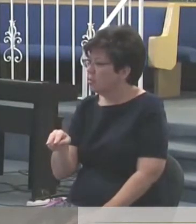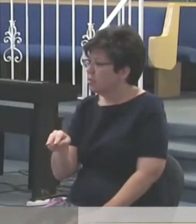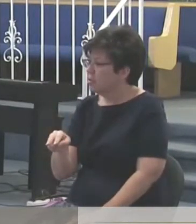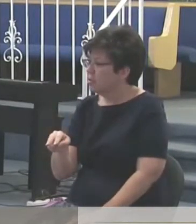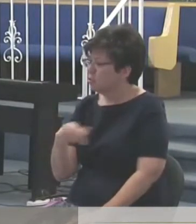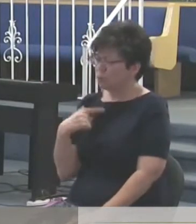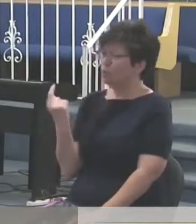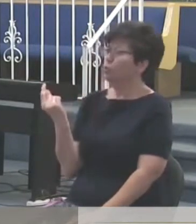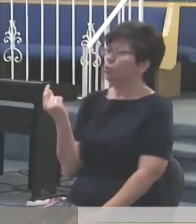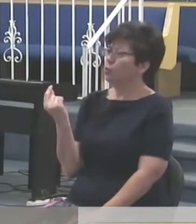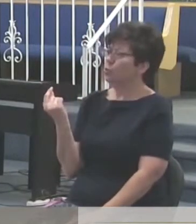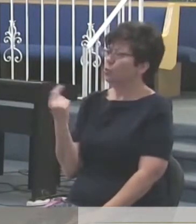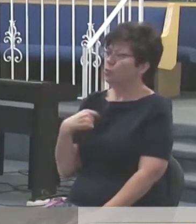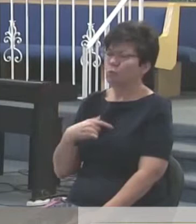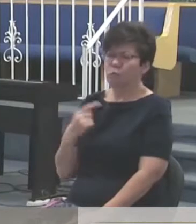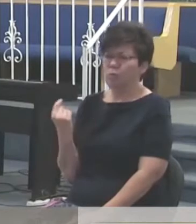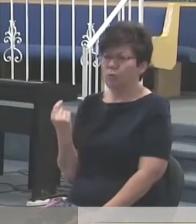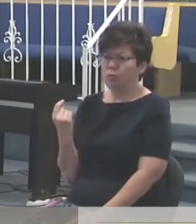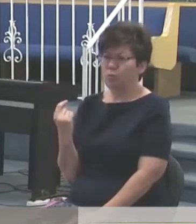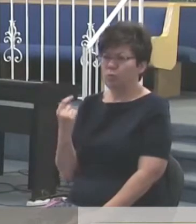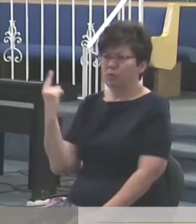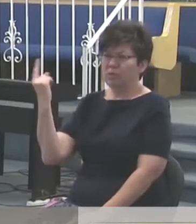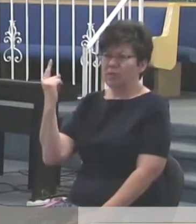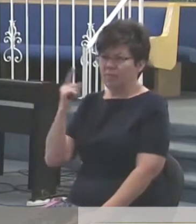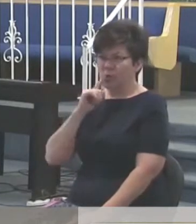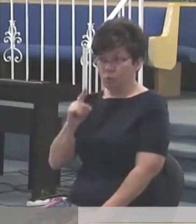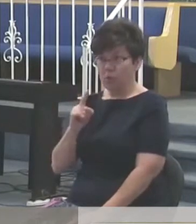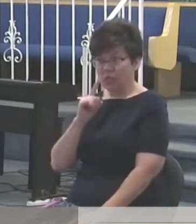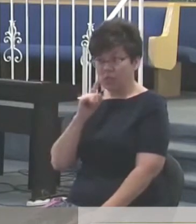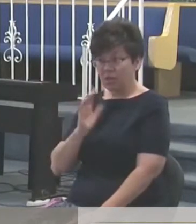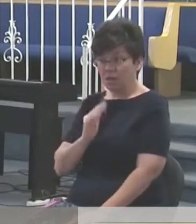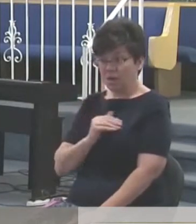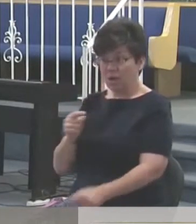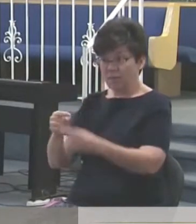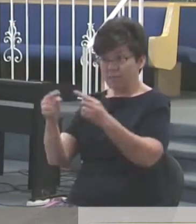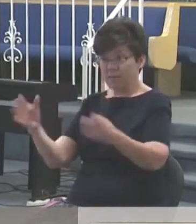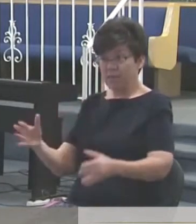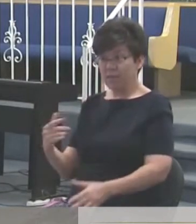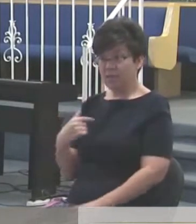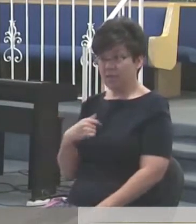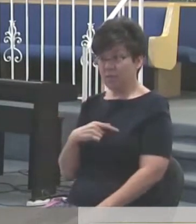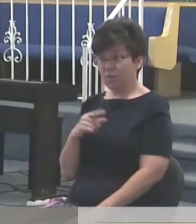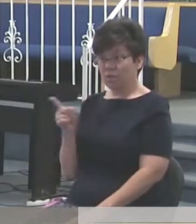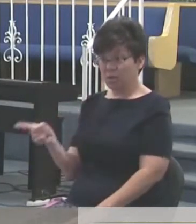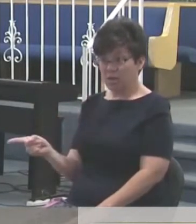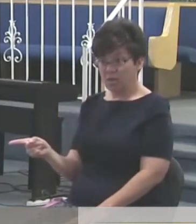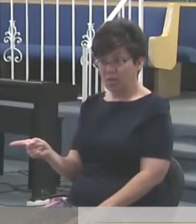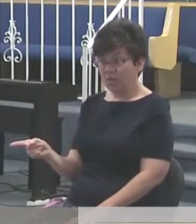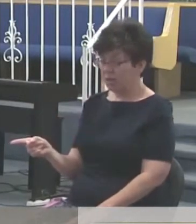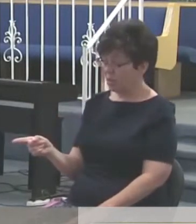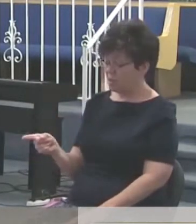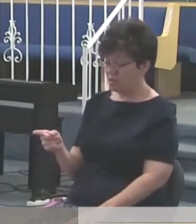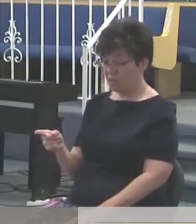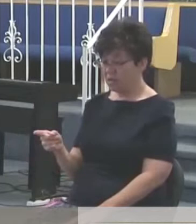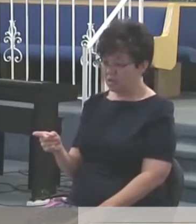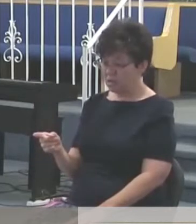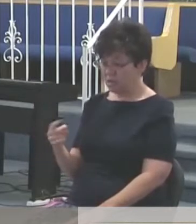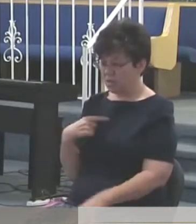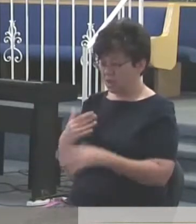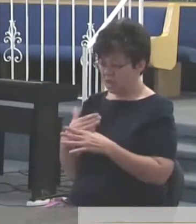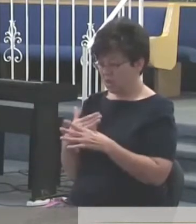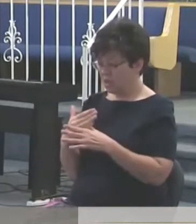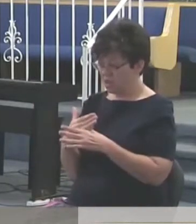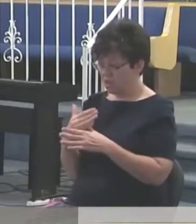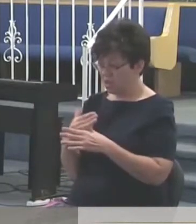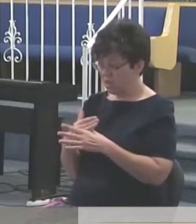What would we do if somebody really was our enemy and we can't get up over the hurdle of they just bug me the way